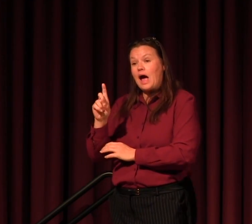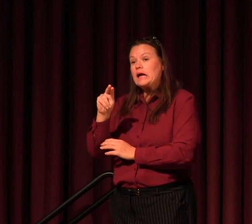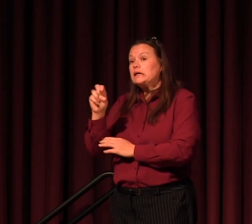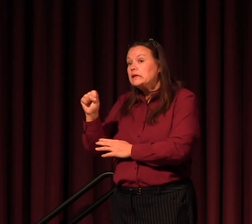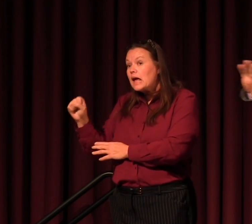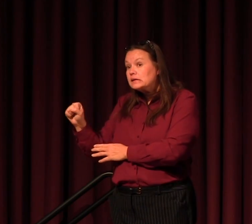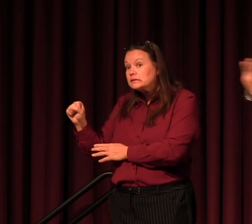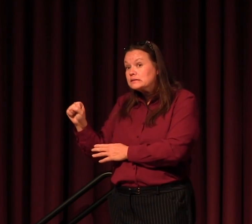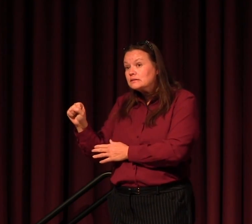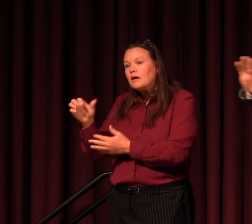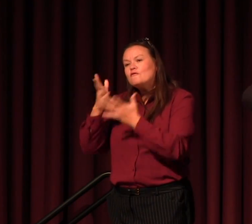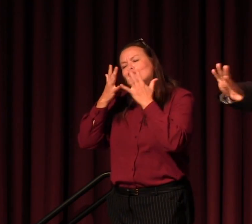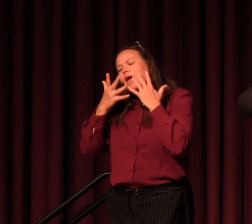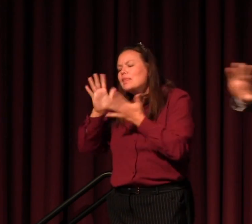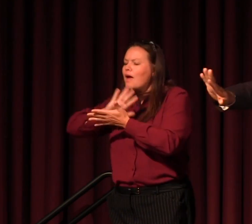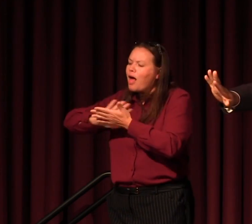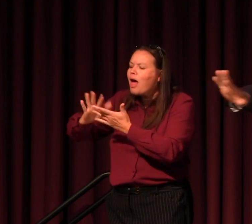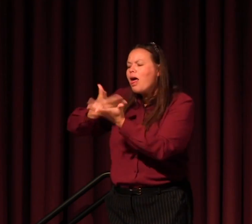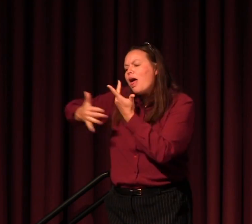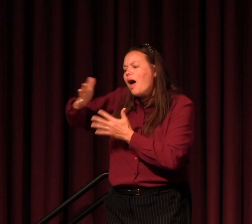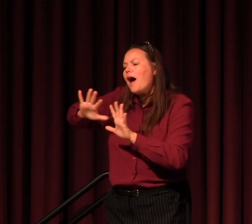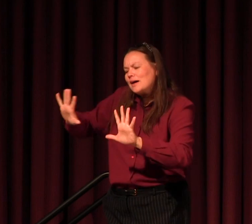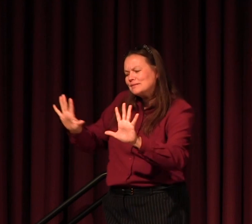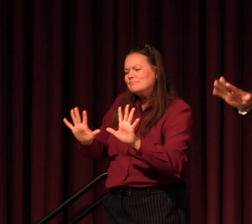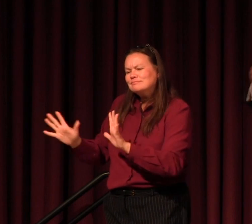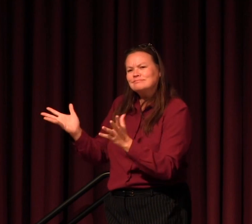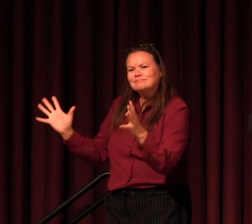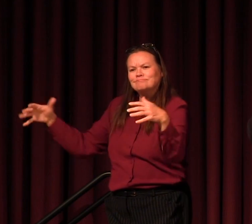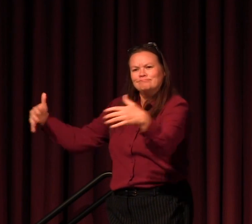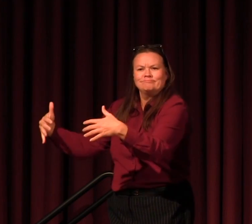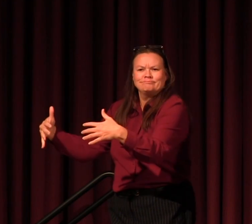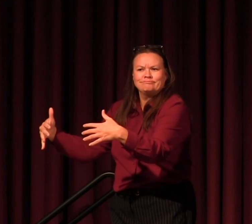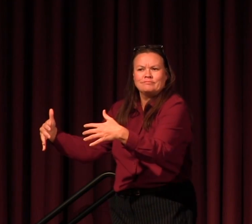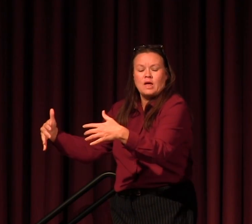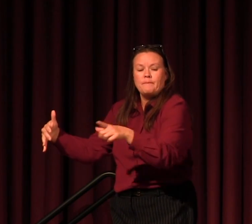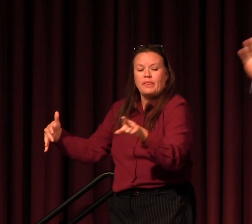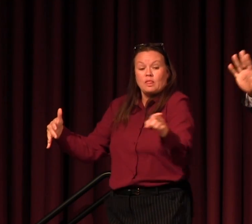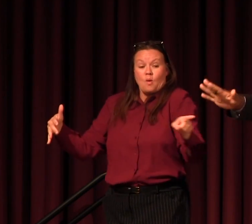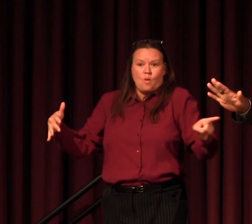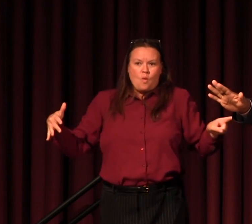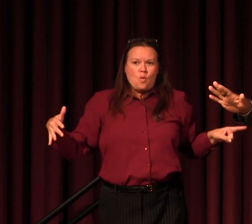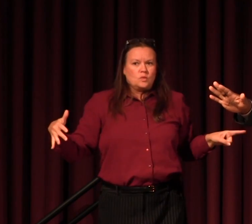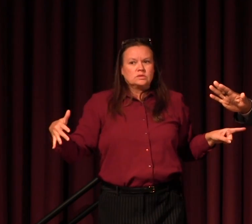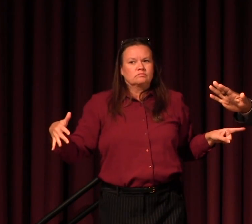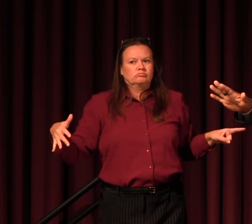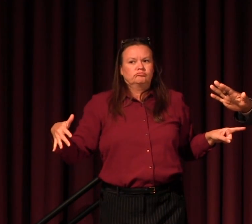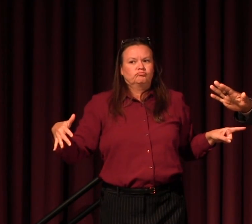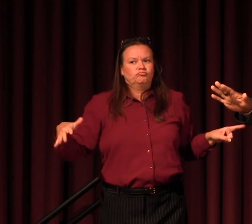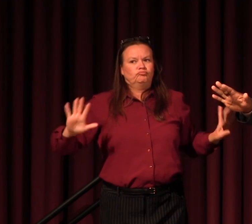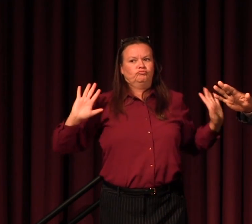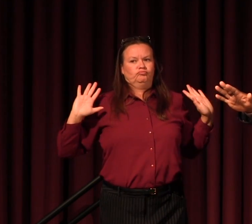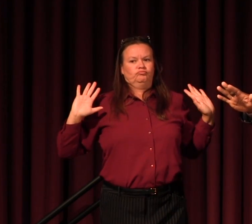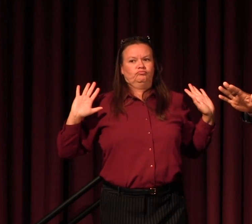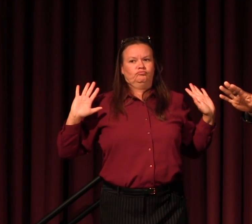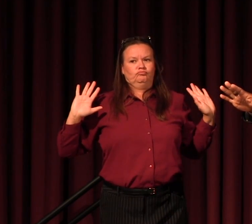And then everyone else we keep at arm's length, like we defend our kin against the other.